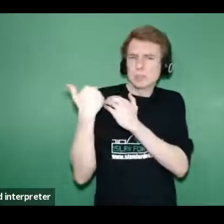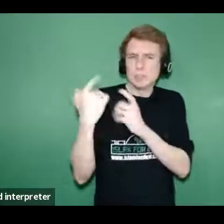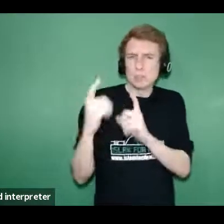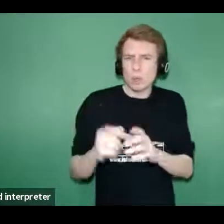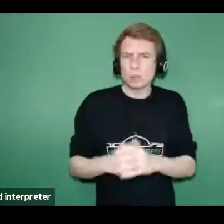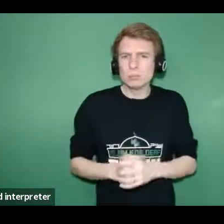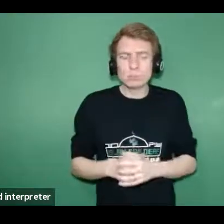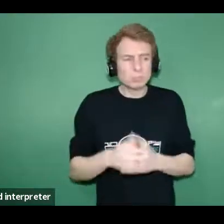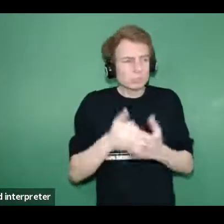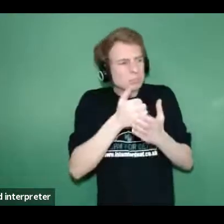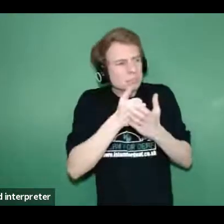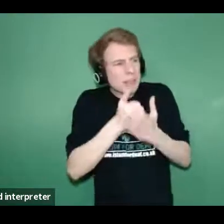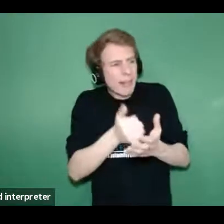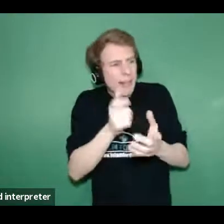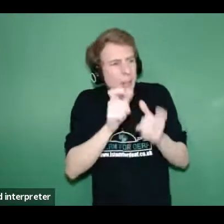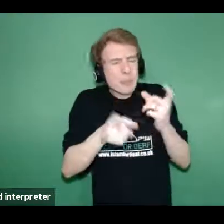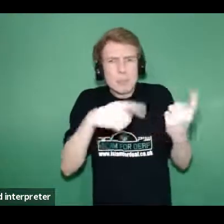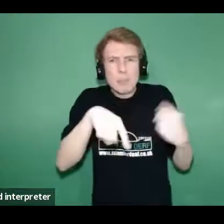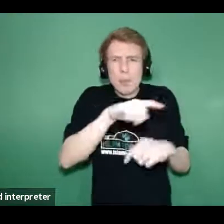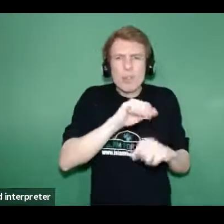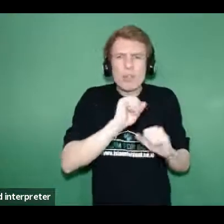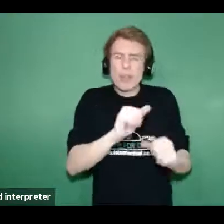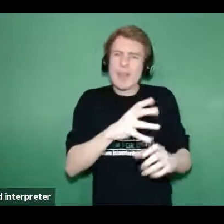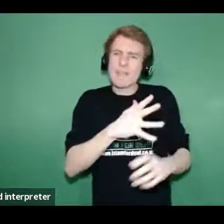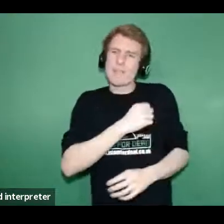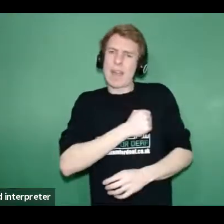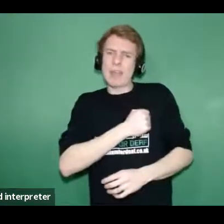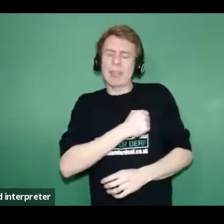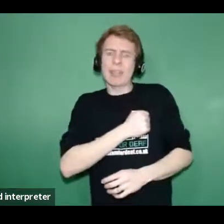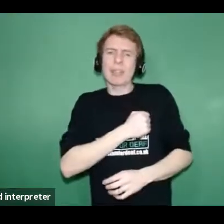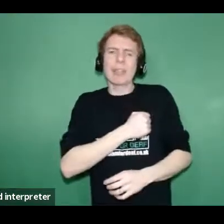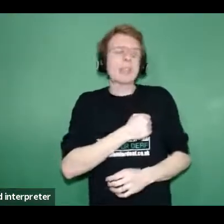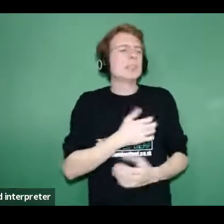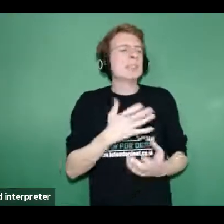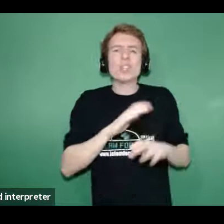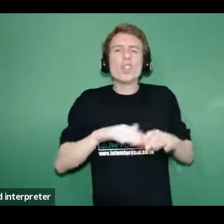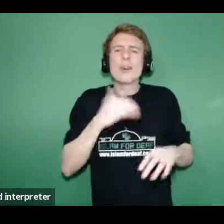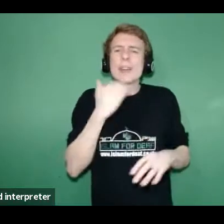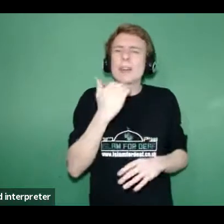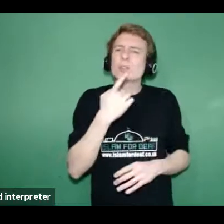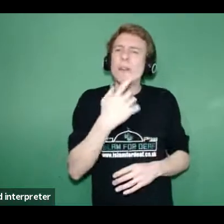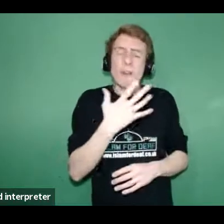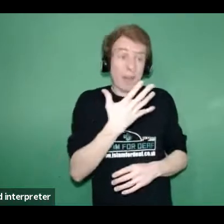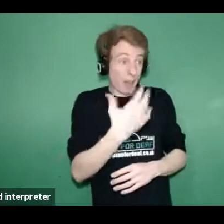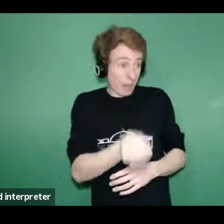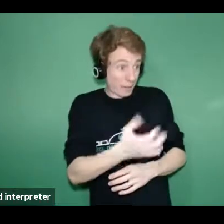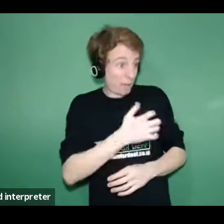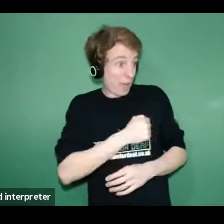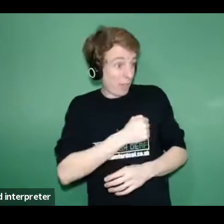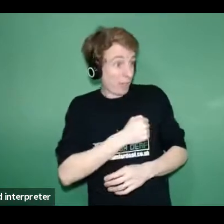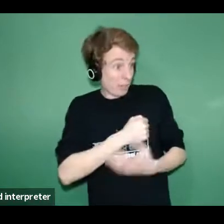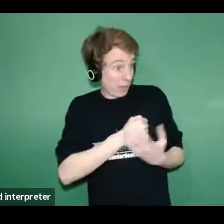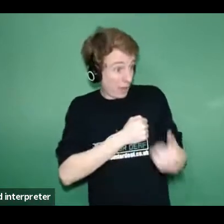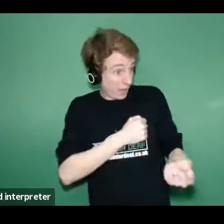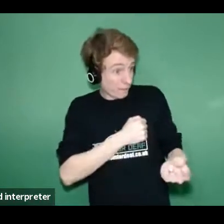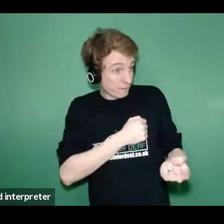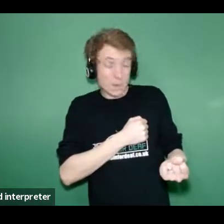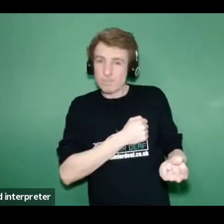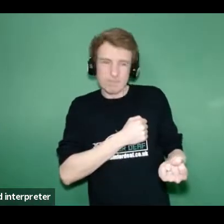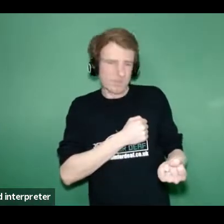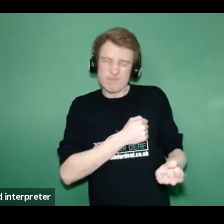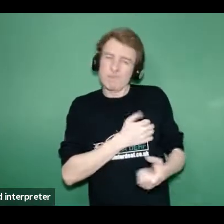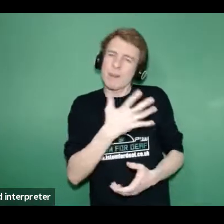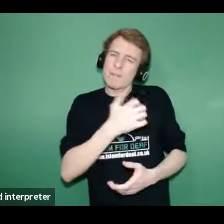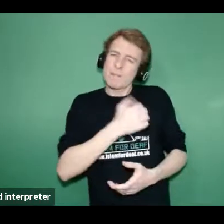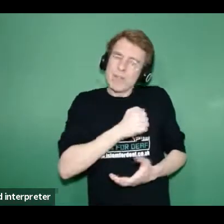they delivered that people should just have faith, rather that the people should correct their faith. And we see this in